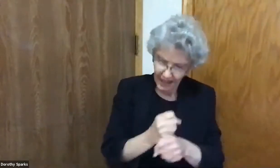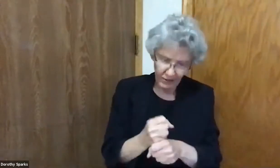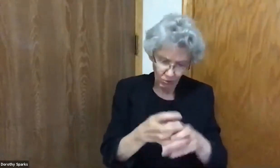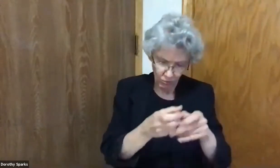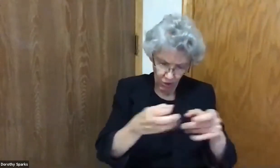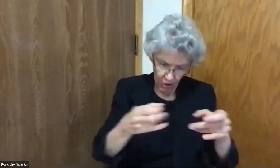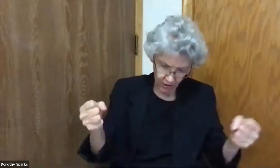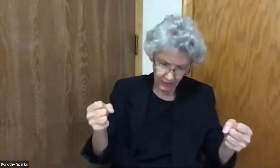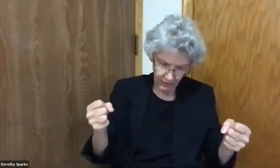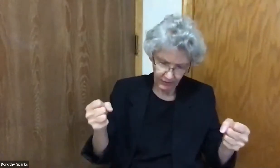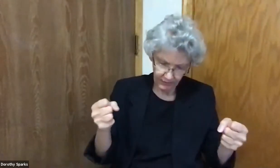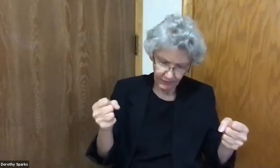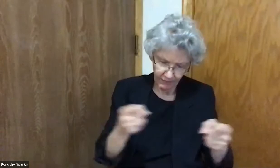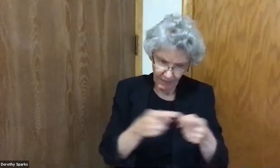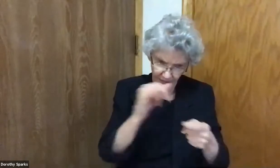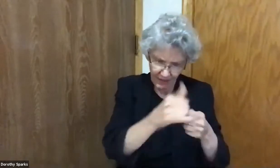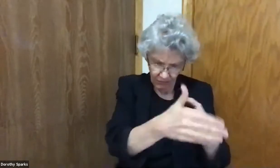Jehudi brought the scroll